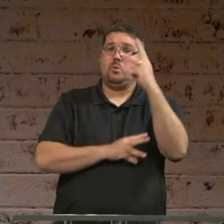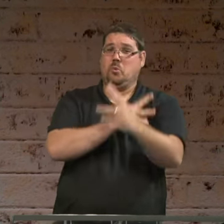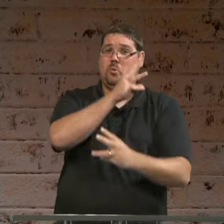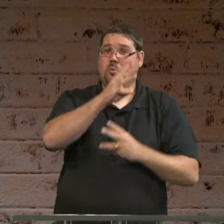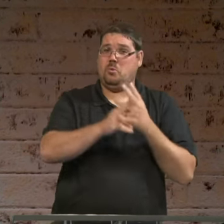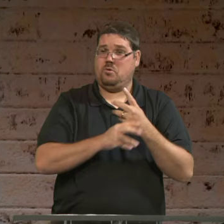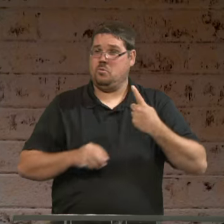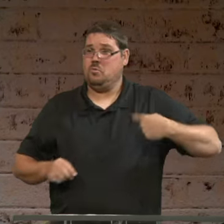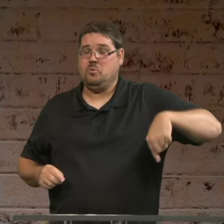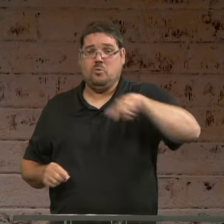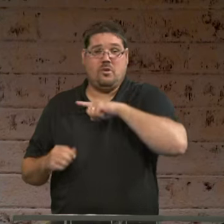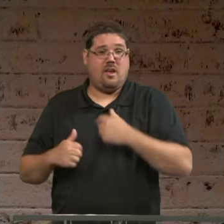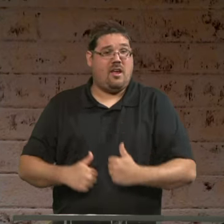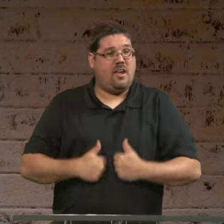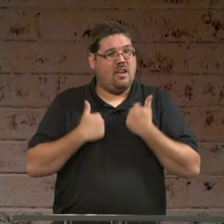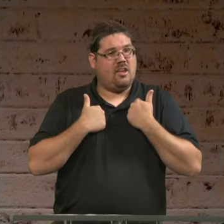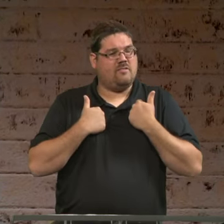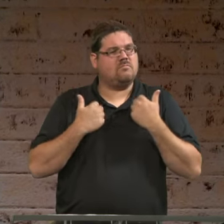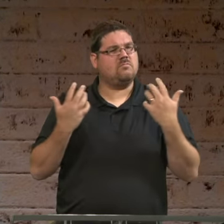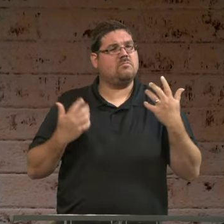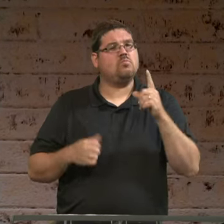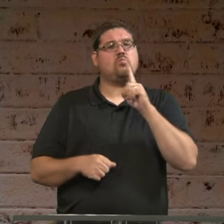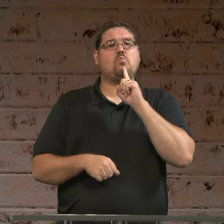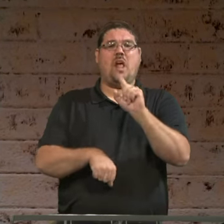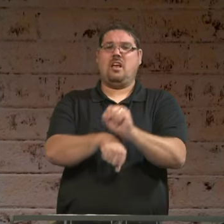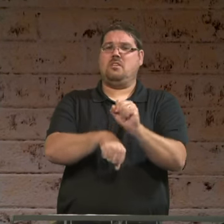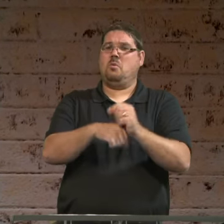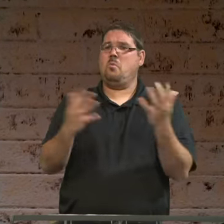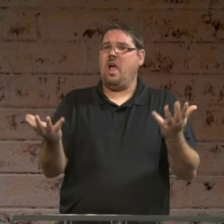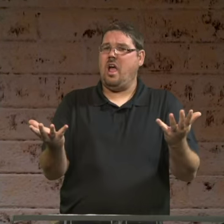God wickedly. Now, the world in which we live,